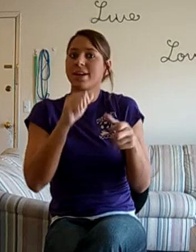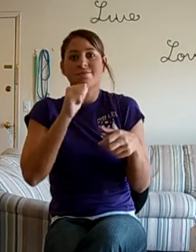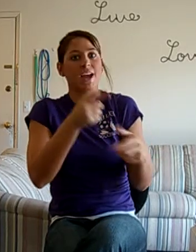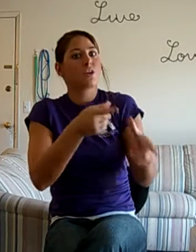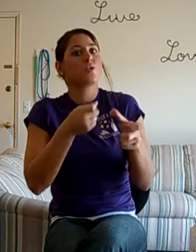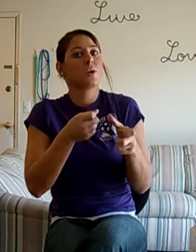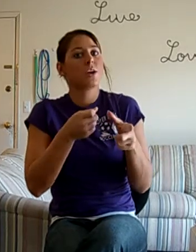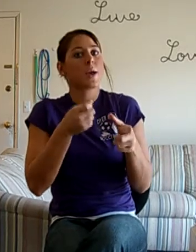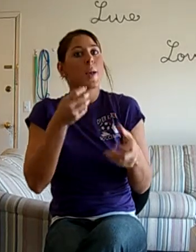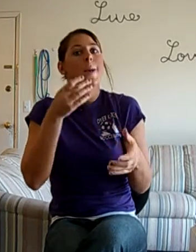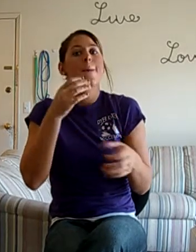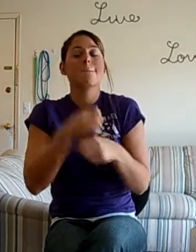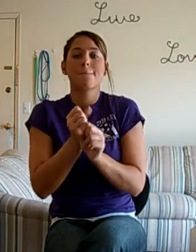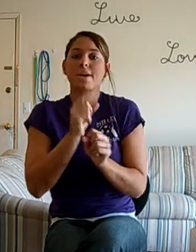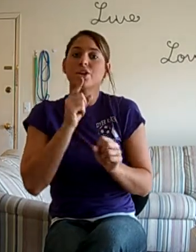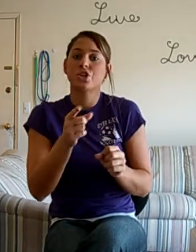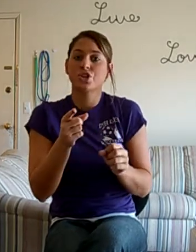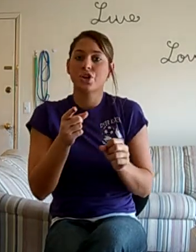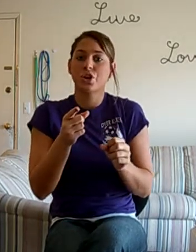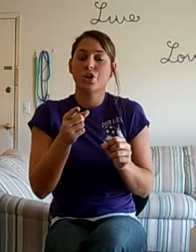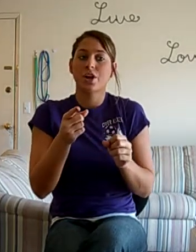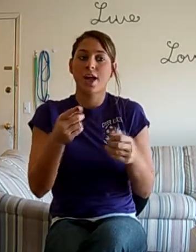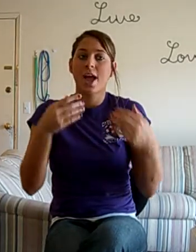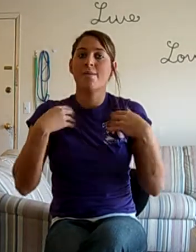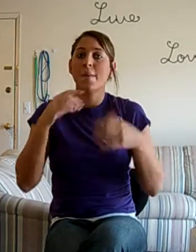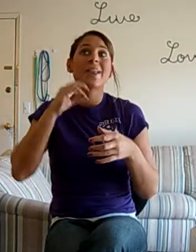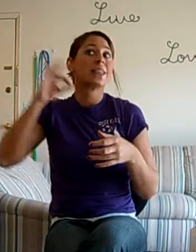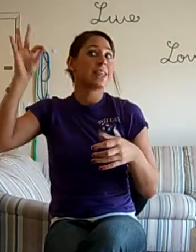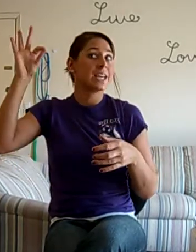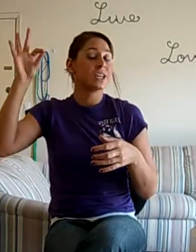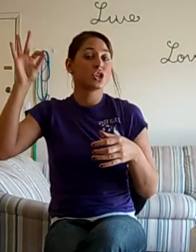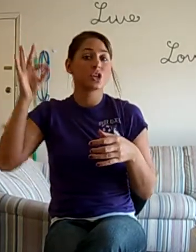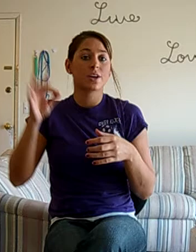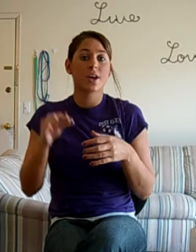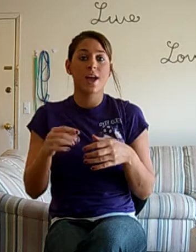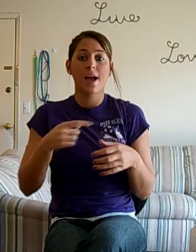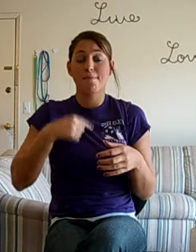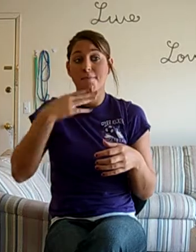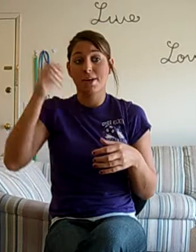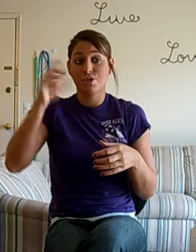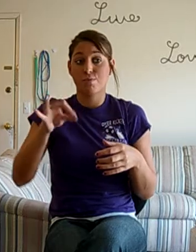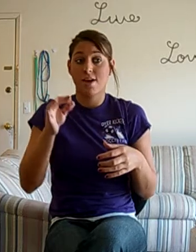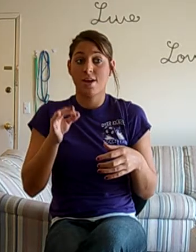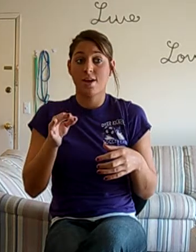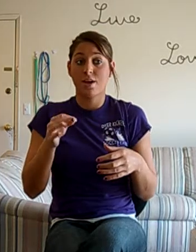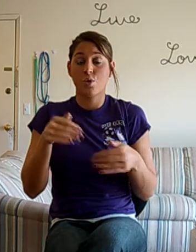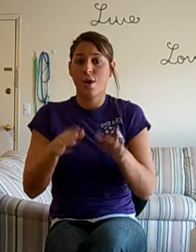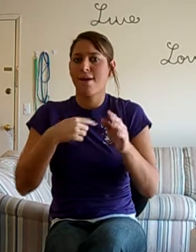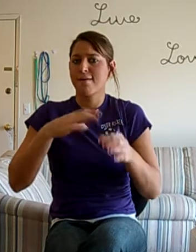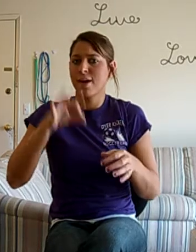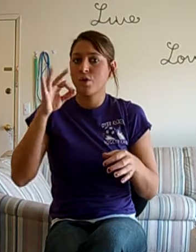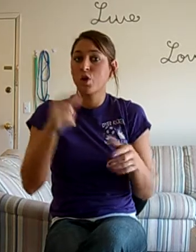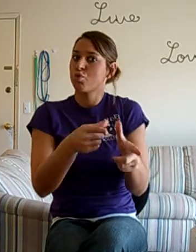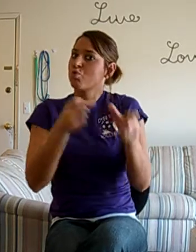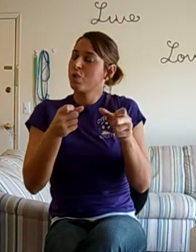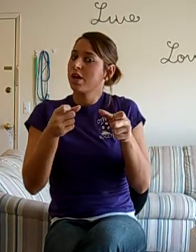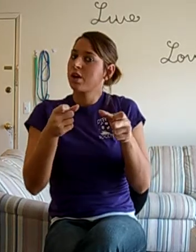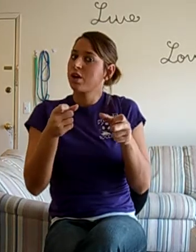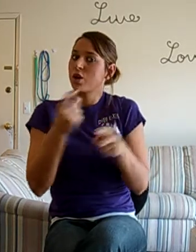need to make sure you have them on a leash. I find the best way to correct it is by, giving them that quick corrective action, by putting your hands on